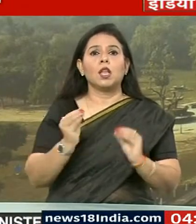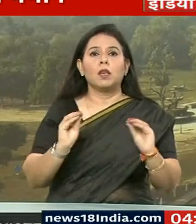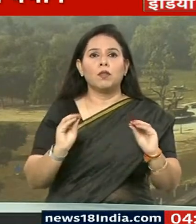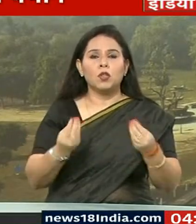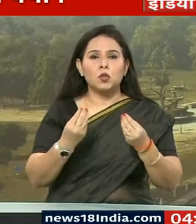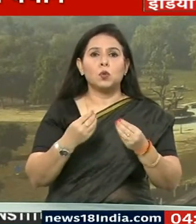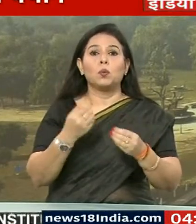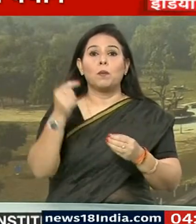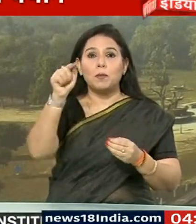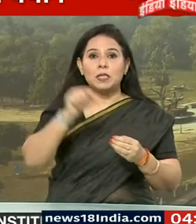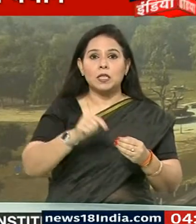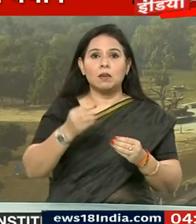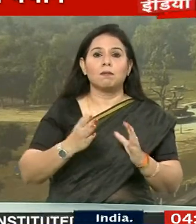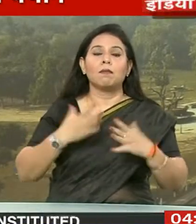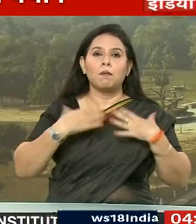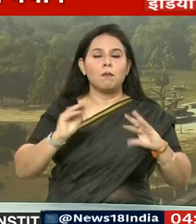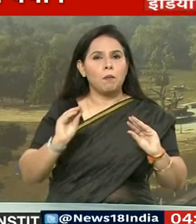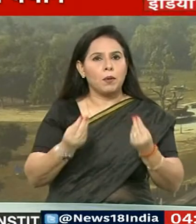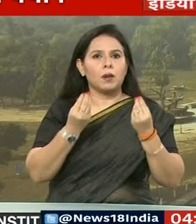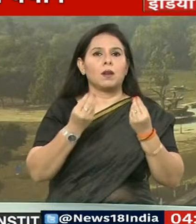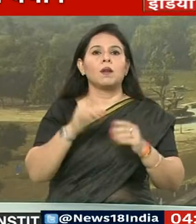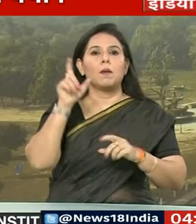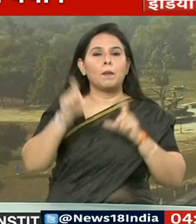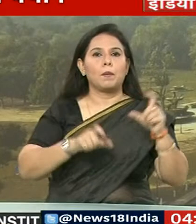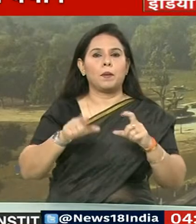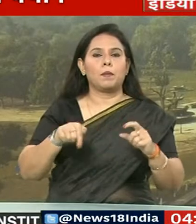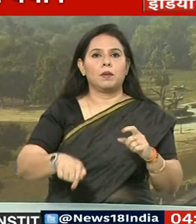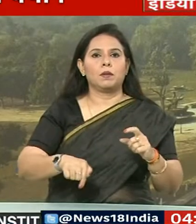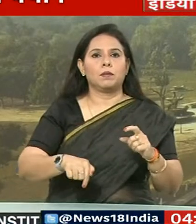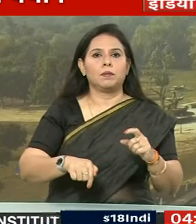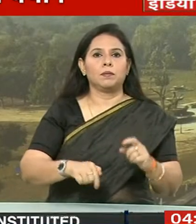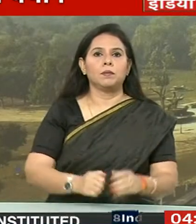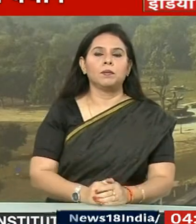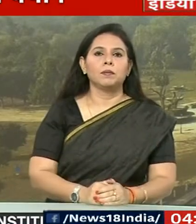20.75%. This is the new rate of recovery of the corona patients.